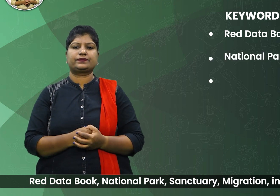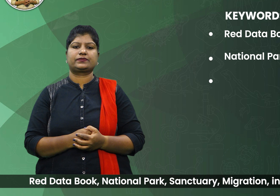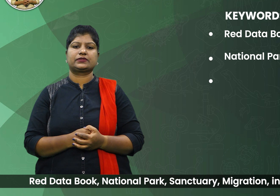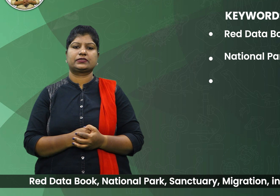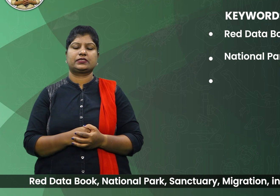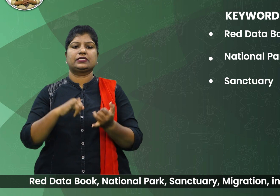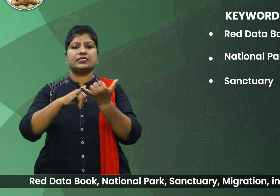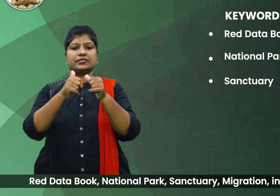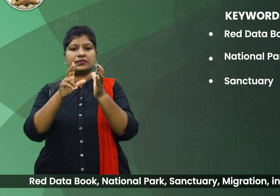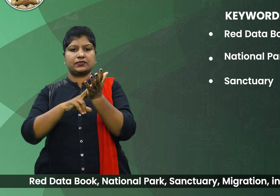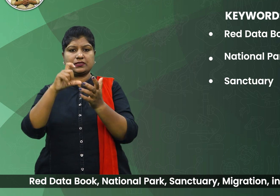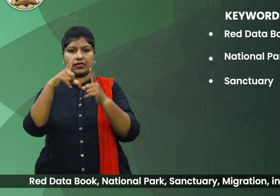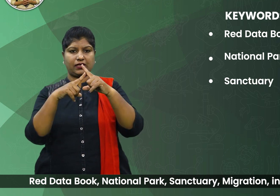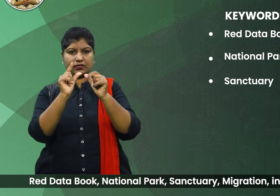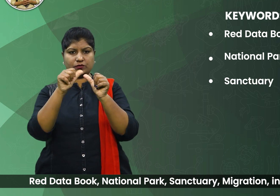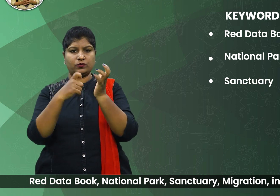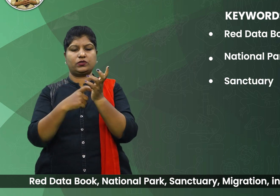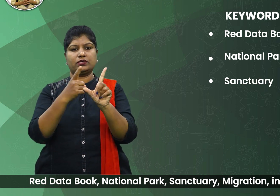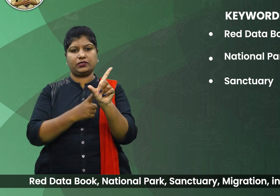Sanctuary Sanctuary